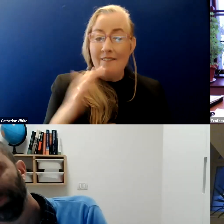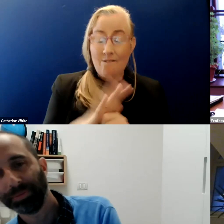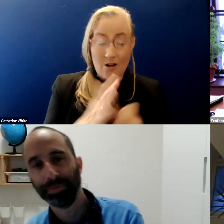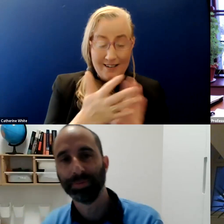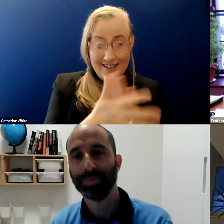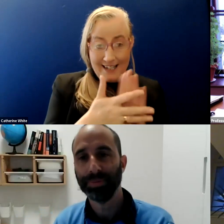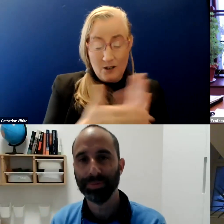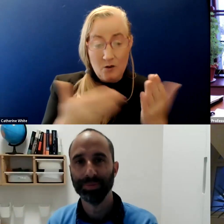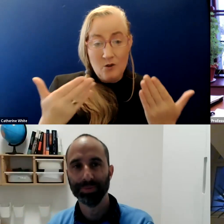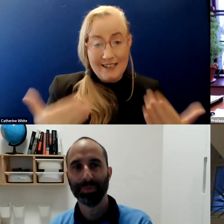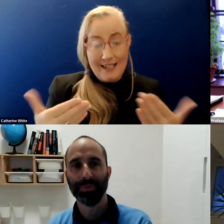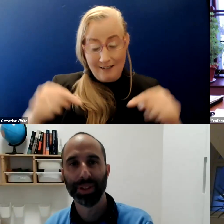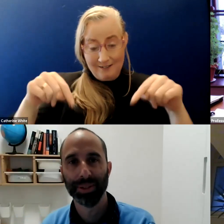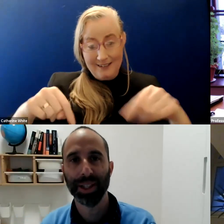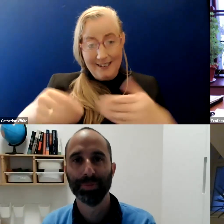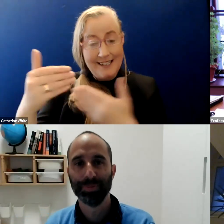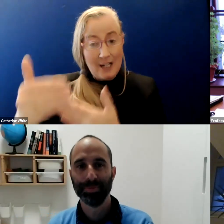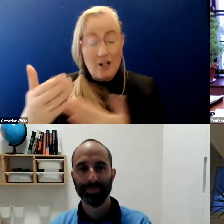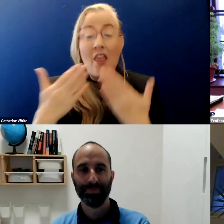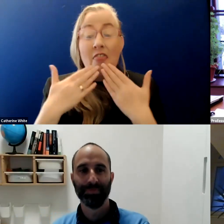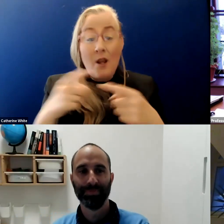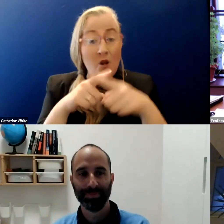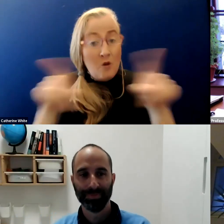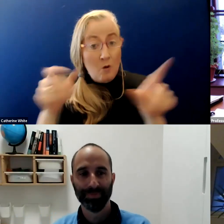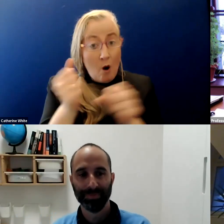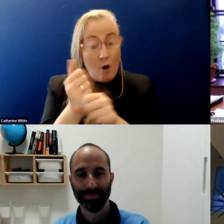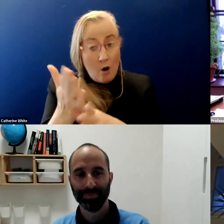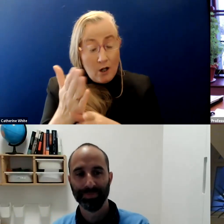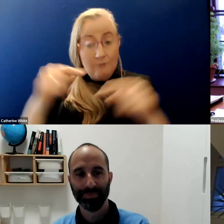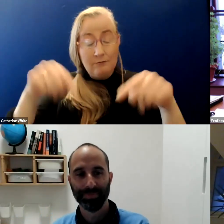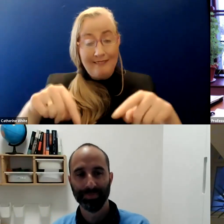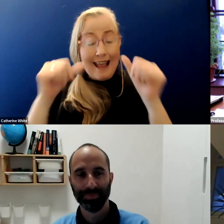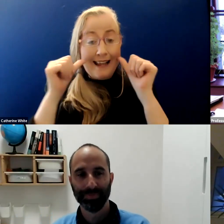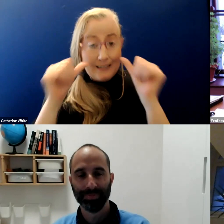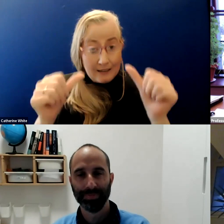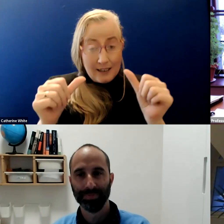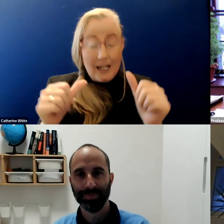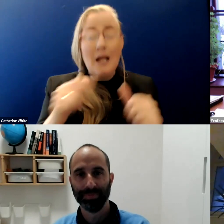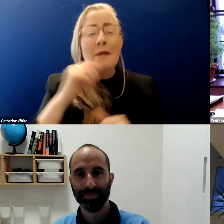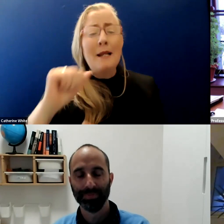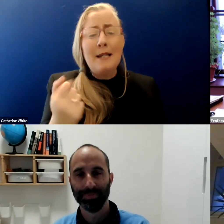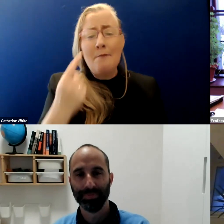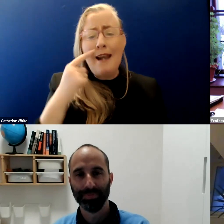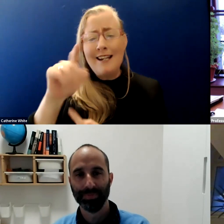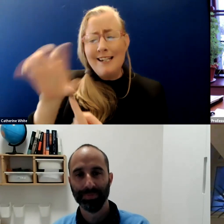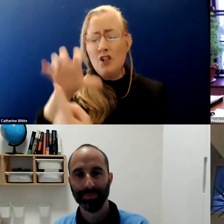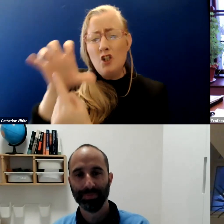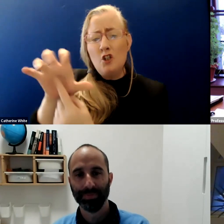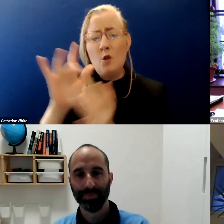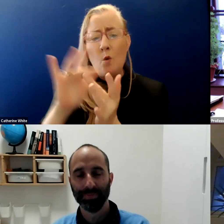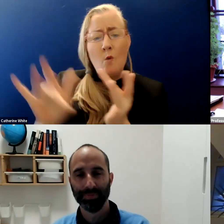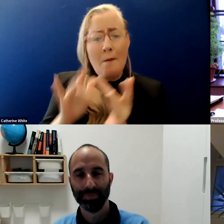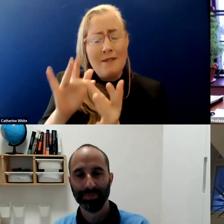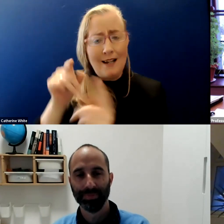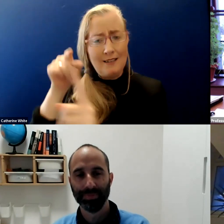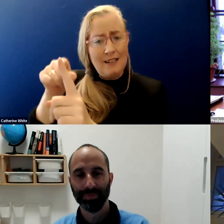signing today's session. And thank you all also for attending, and do keep an eye on the Institute's website and the Centre's website